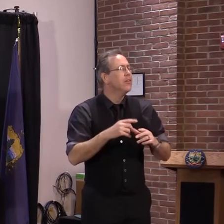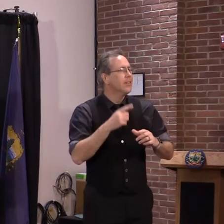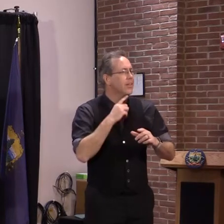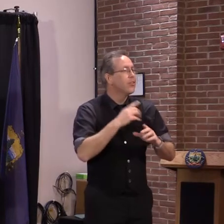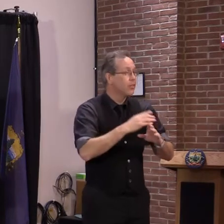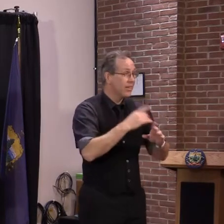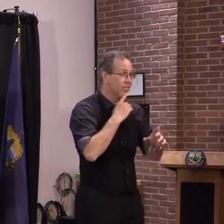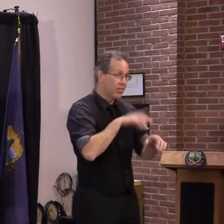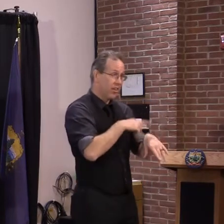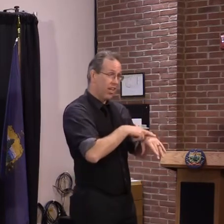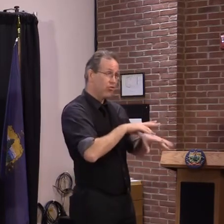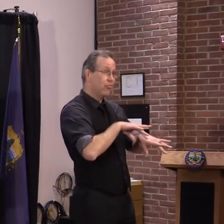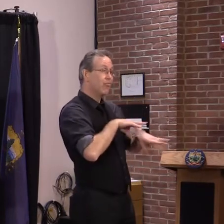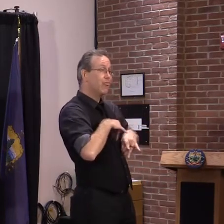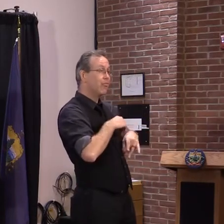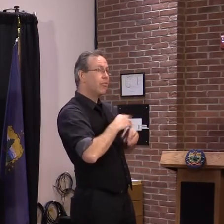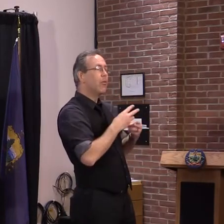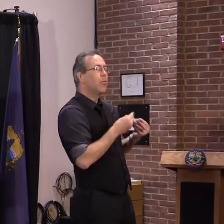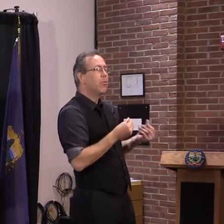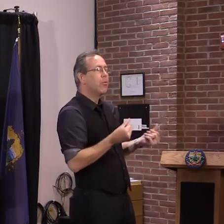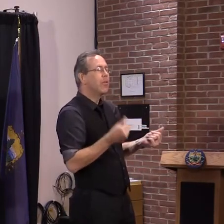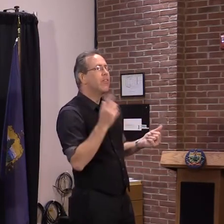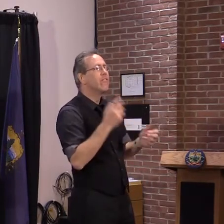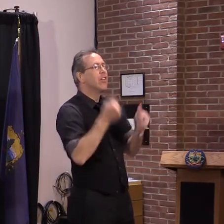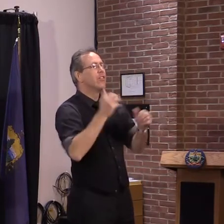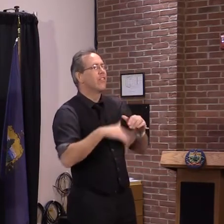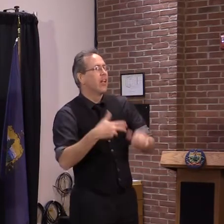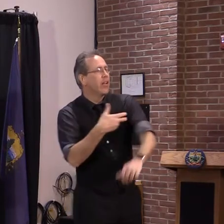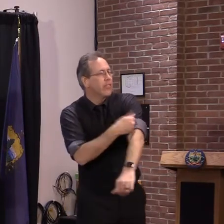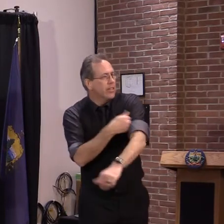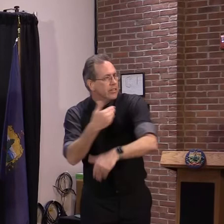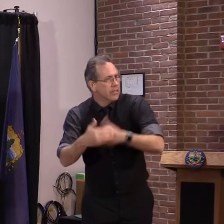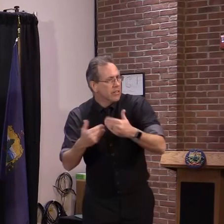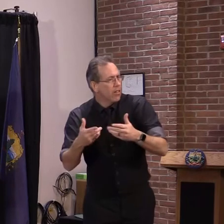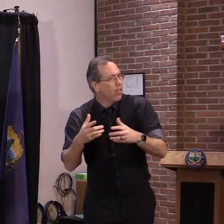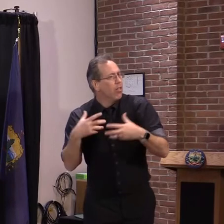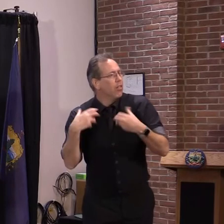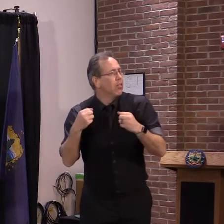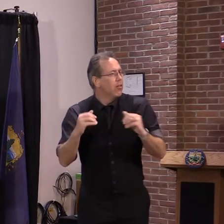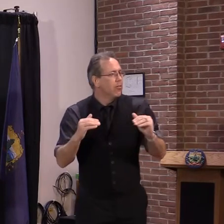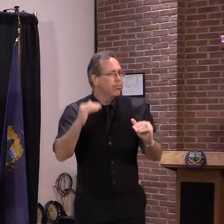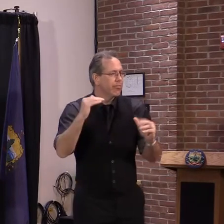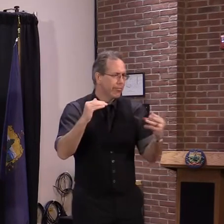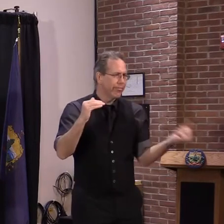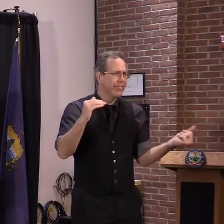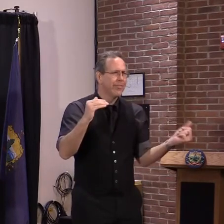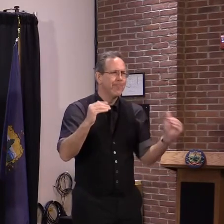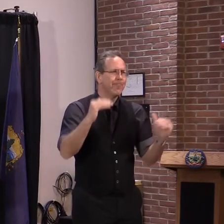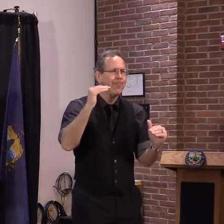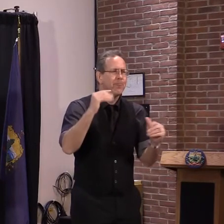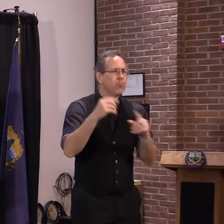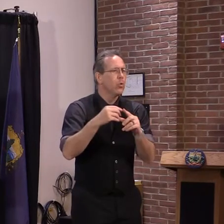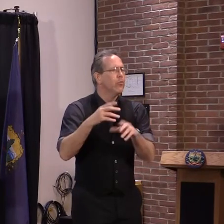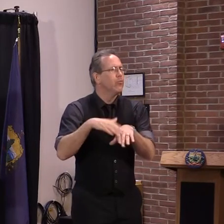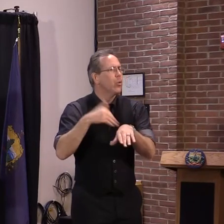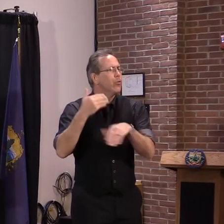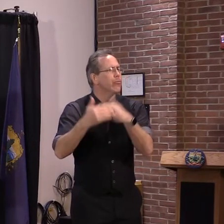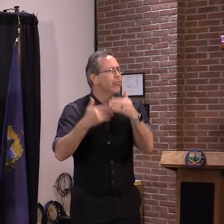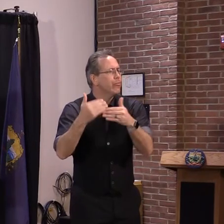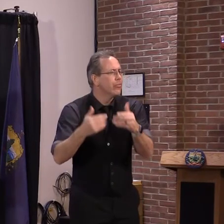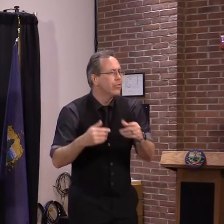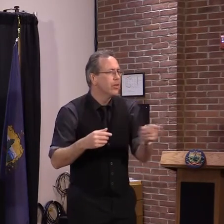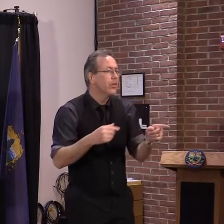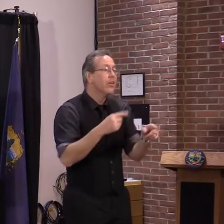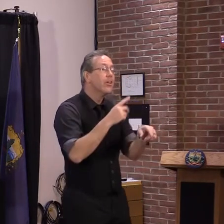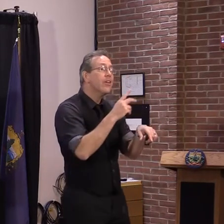Yeah, and the combination of what you're calling natural immunity with superimposed vaccine-mediated immunity is